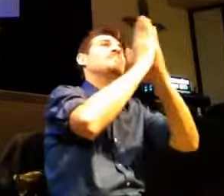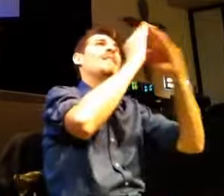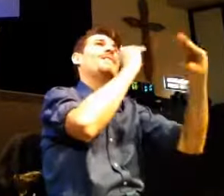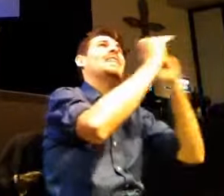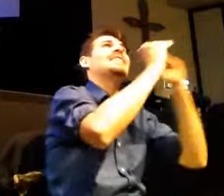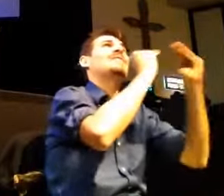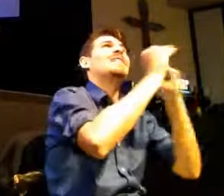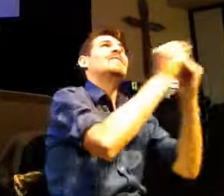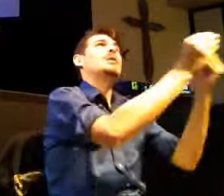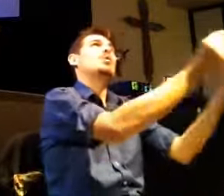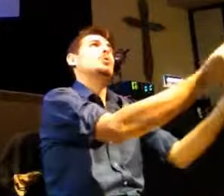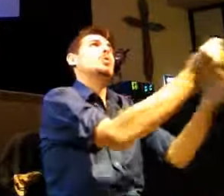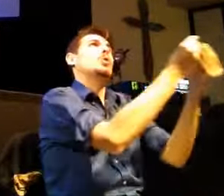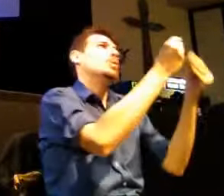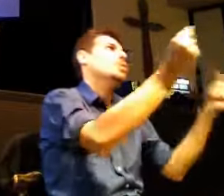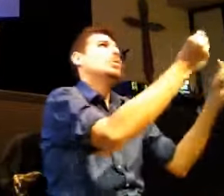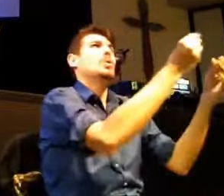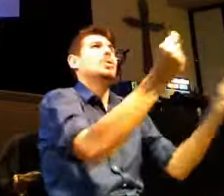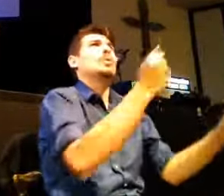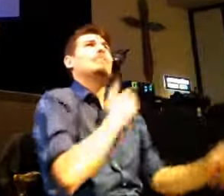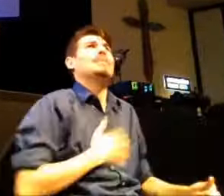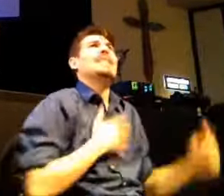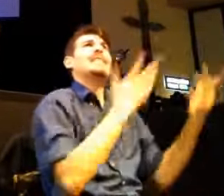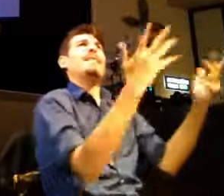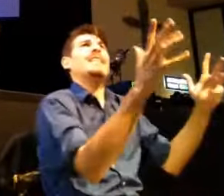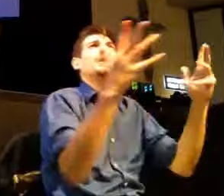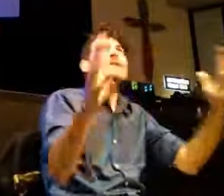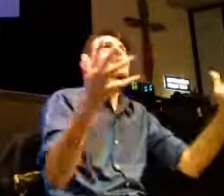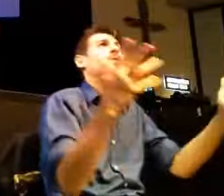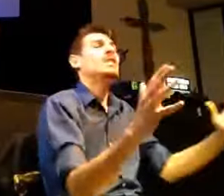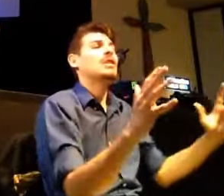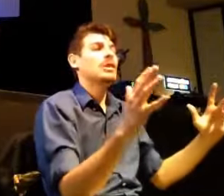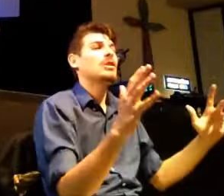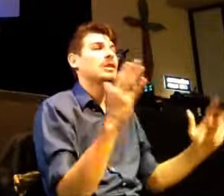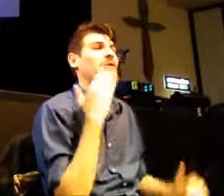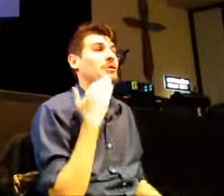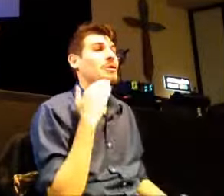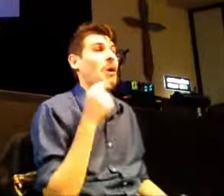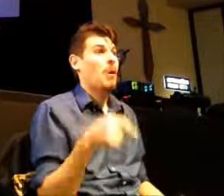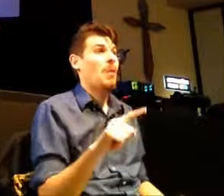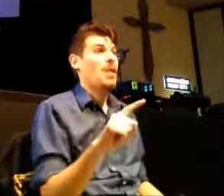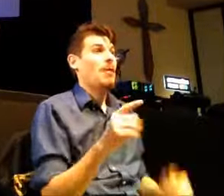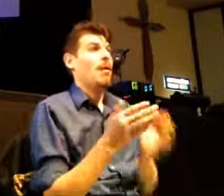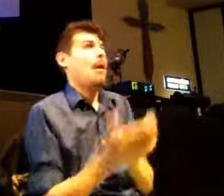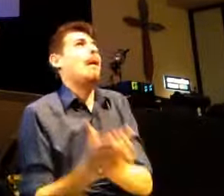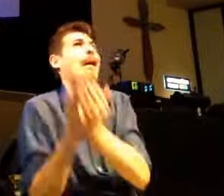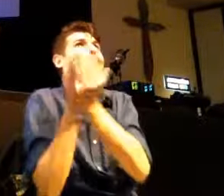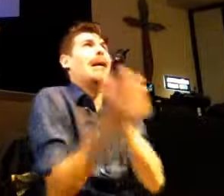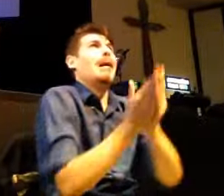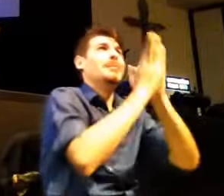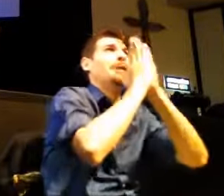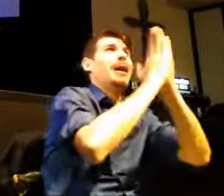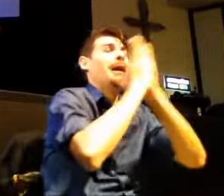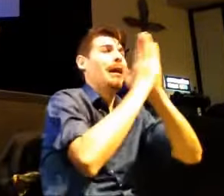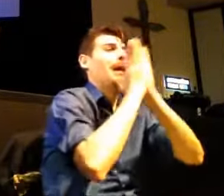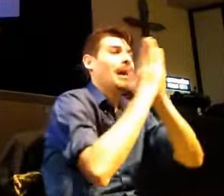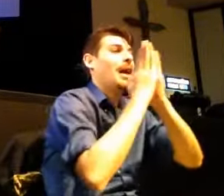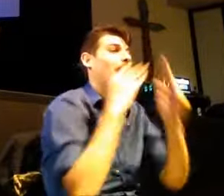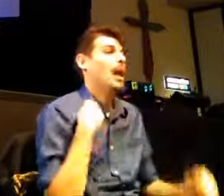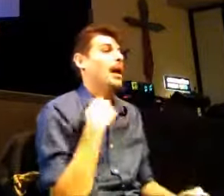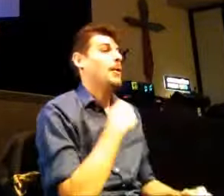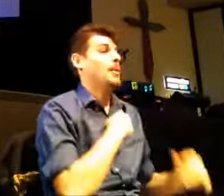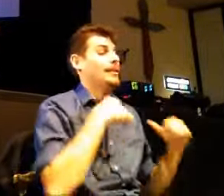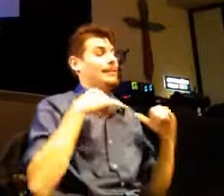And I'm sure that they were praying for that. And oftentimes, we carry this idea, right, that if